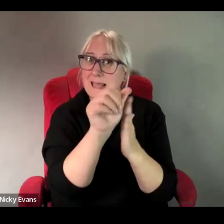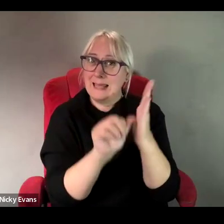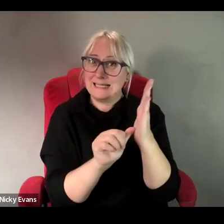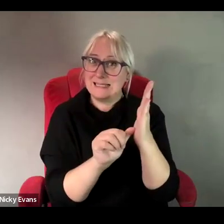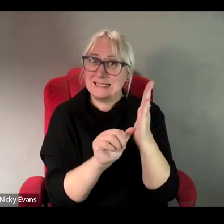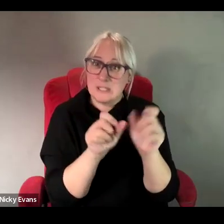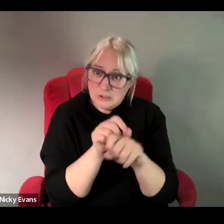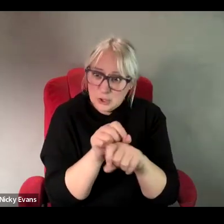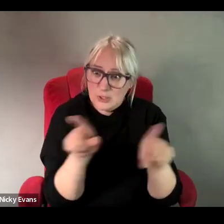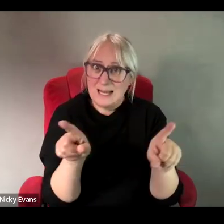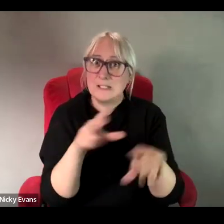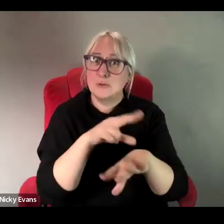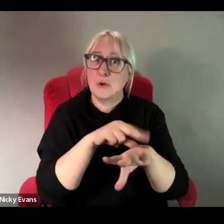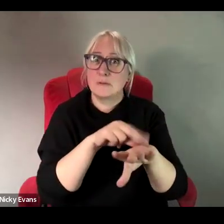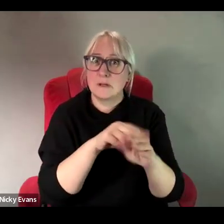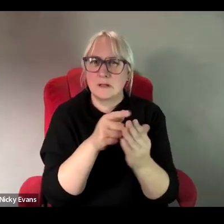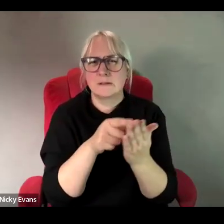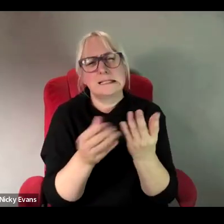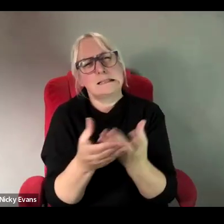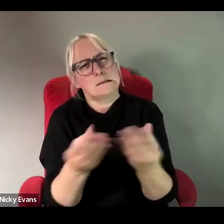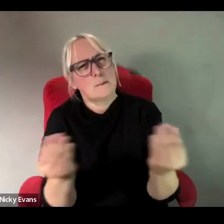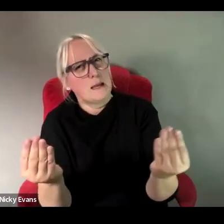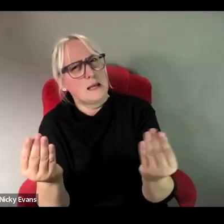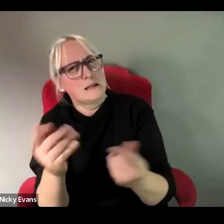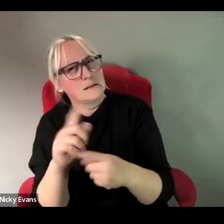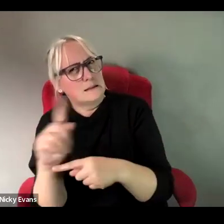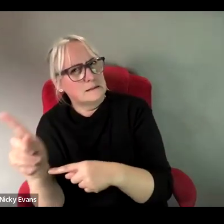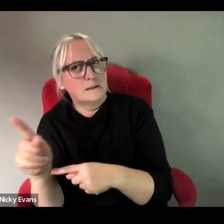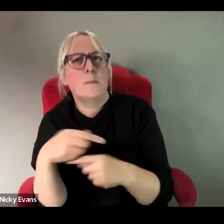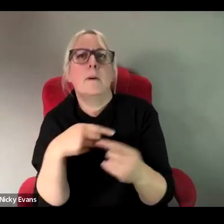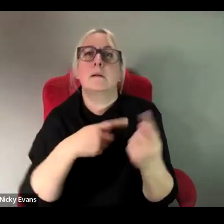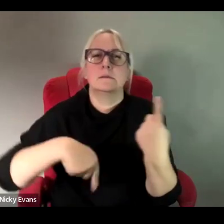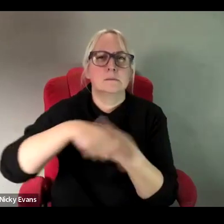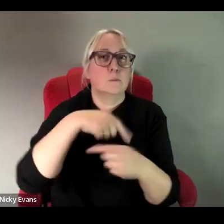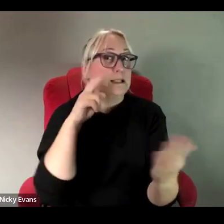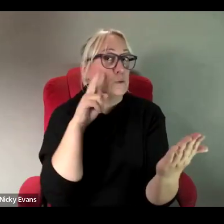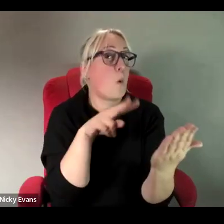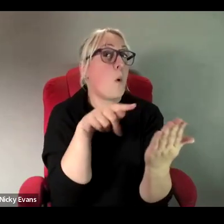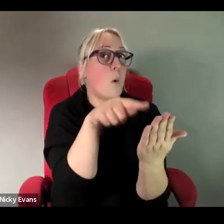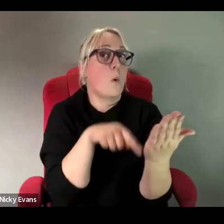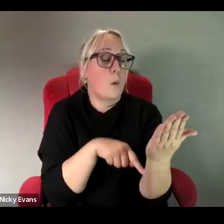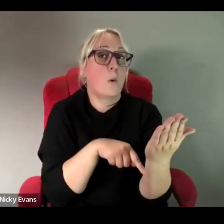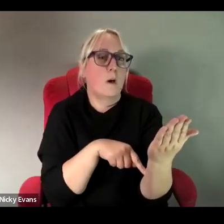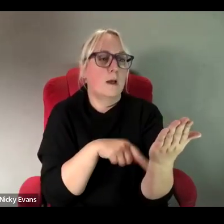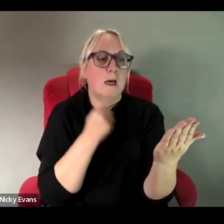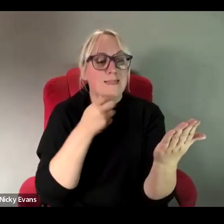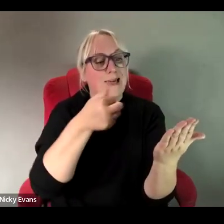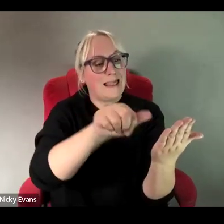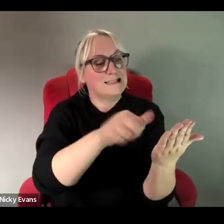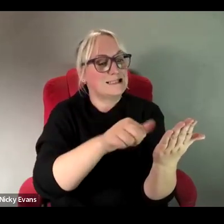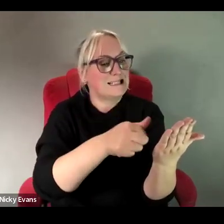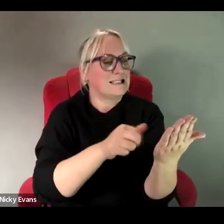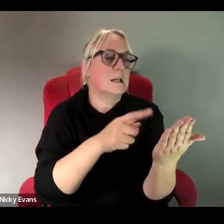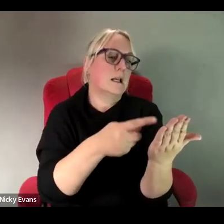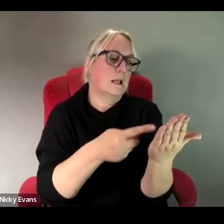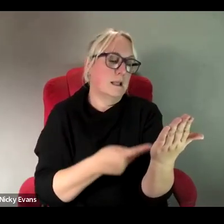circulated to doctors. It actually disappeared after a while, but several of us saw it together, so I know it existed, which listed lives that